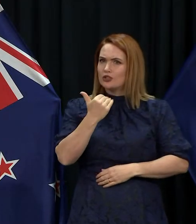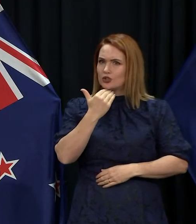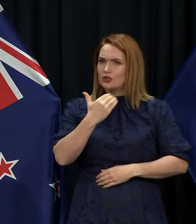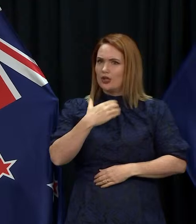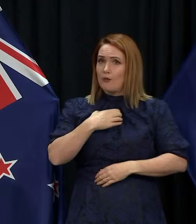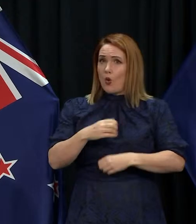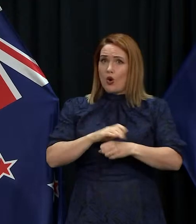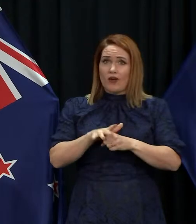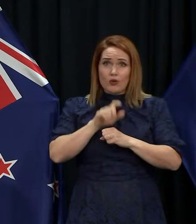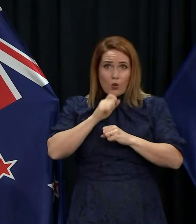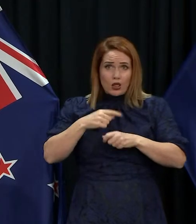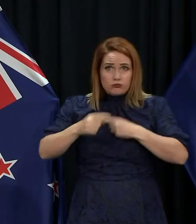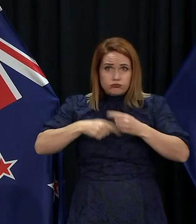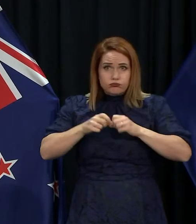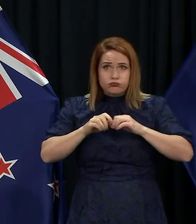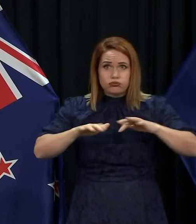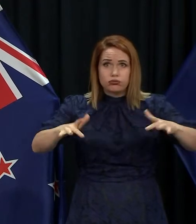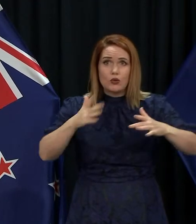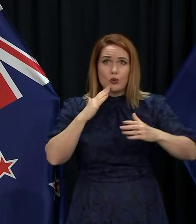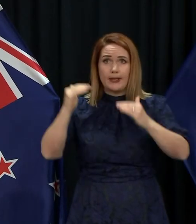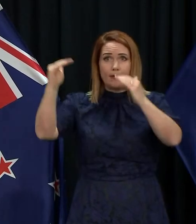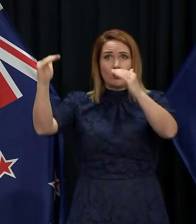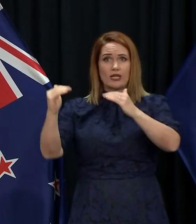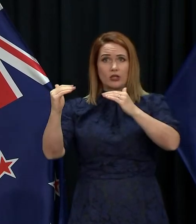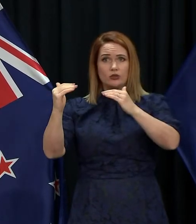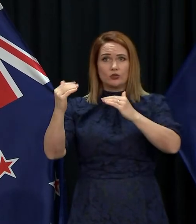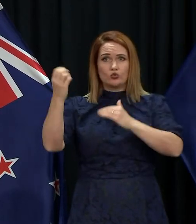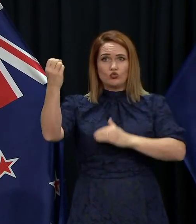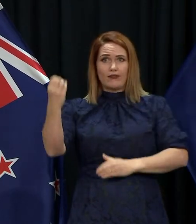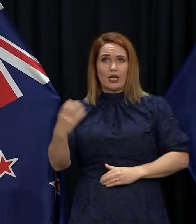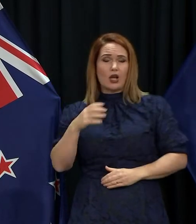more the virus will spread if we move to orange?